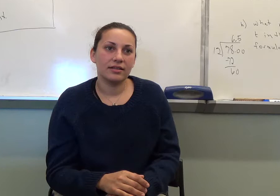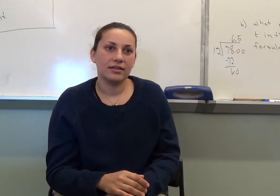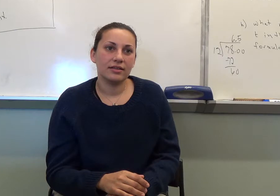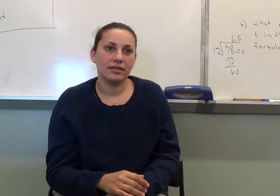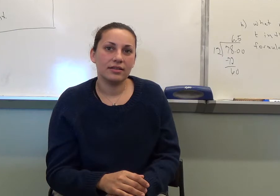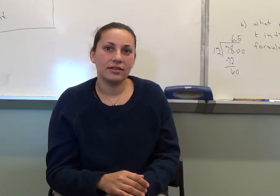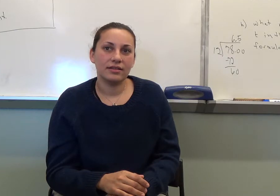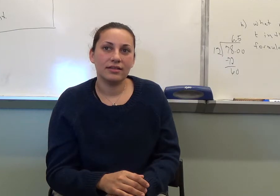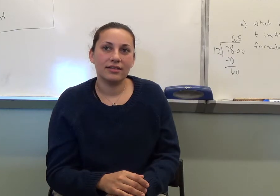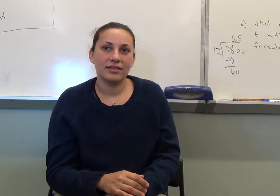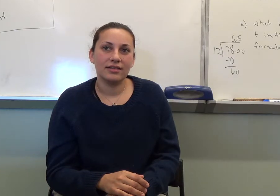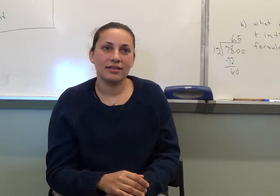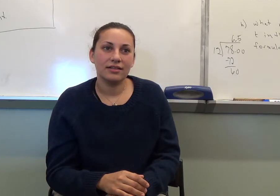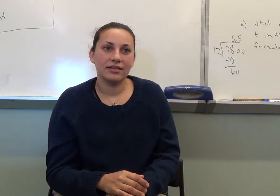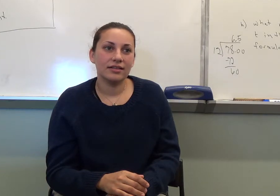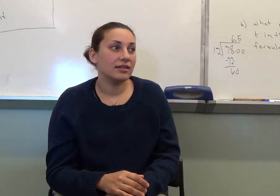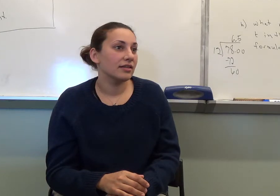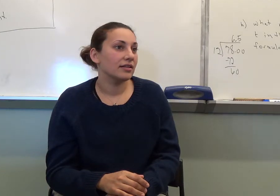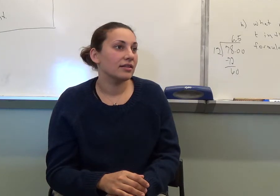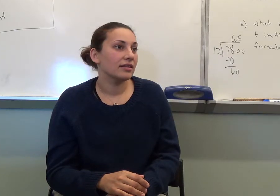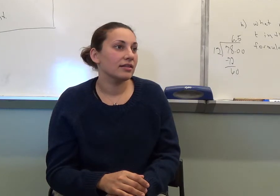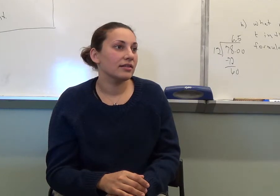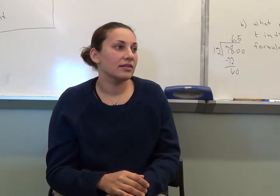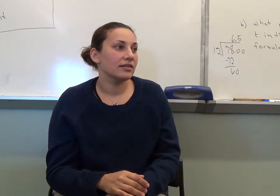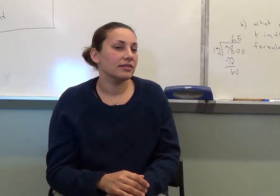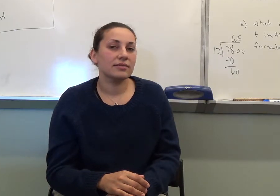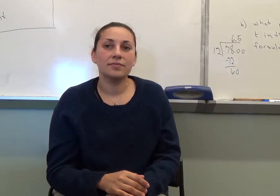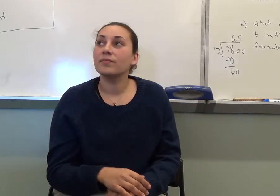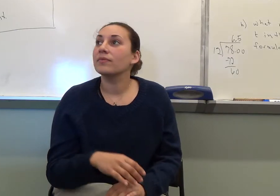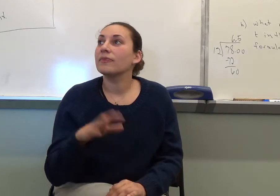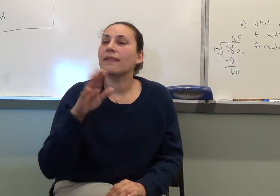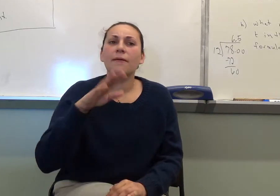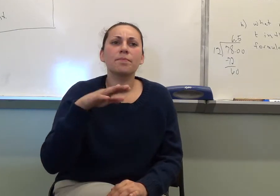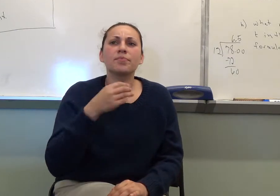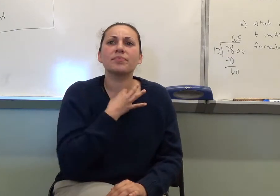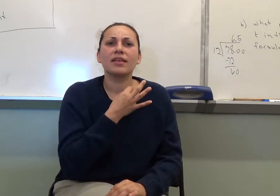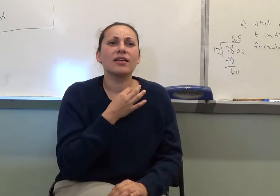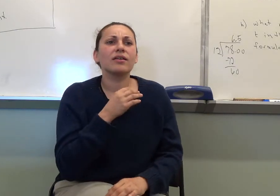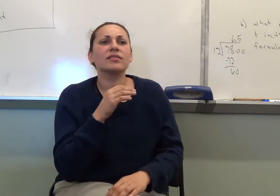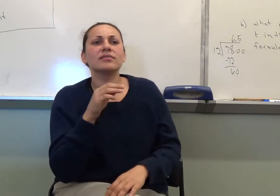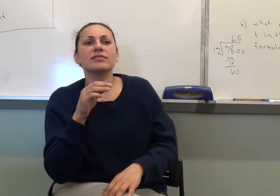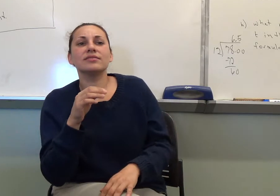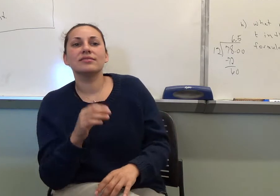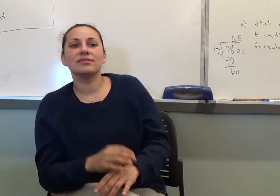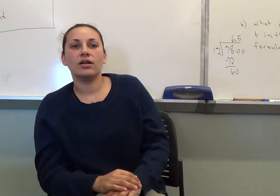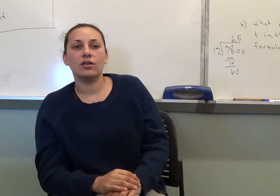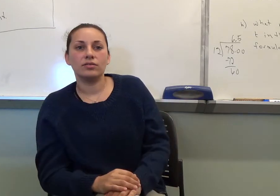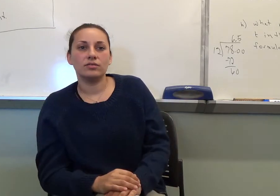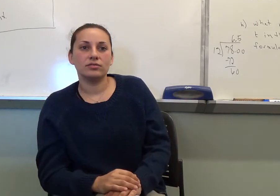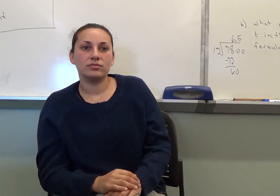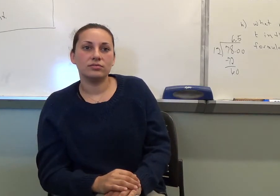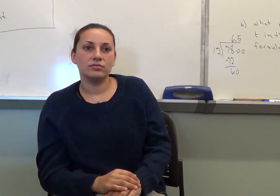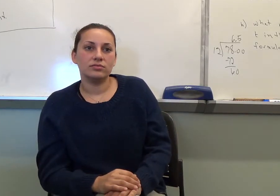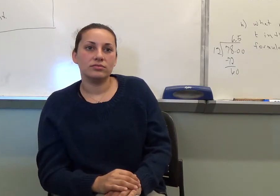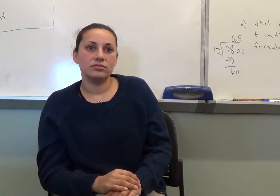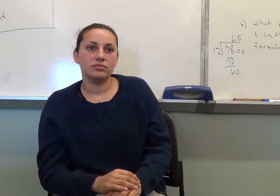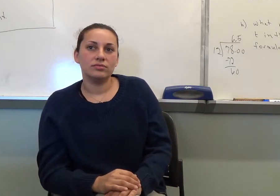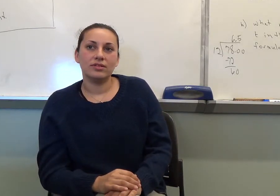Hey, let's knock off the noise, okay? If you think it's out in left field, then keep